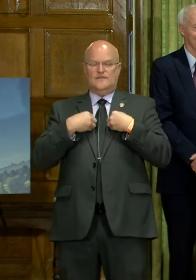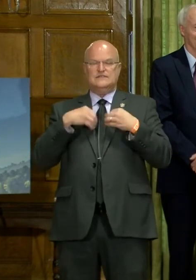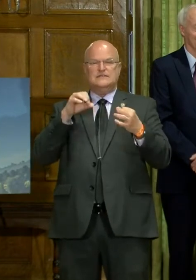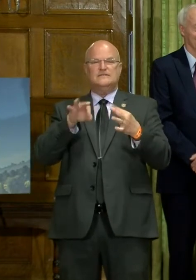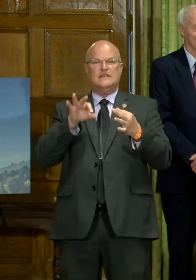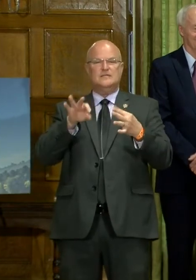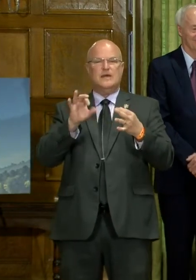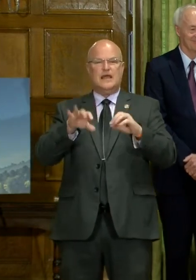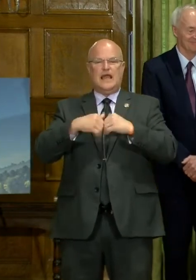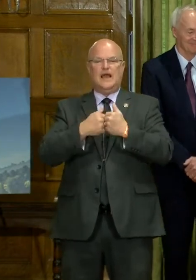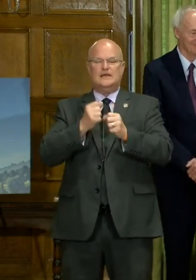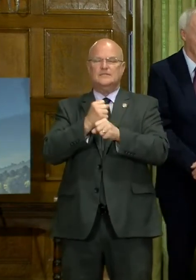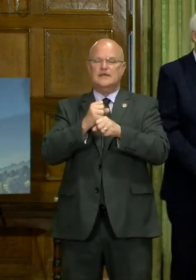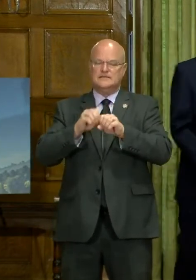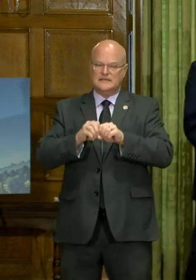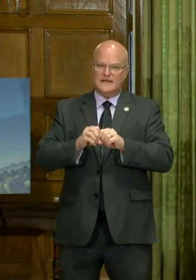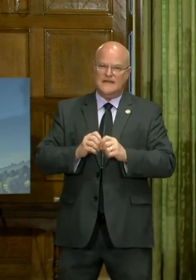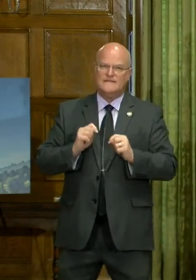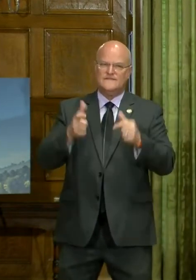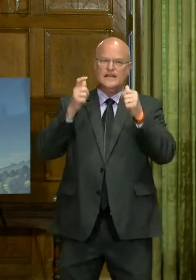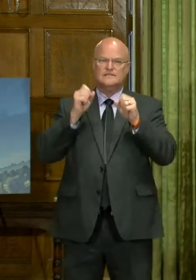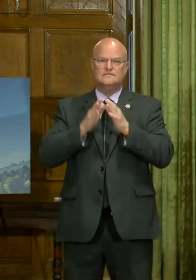this the most effective.